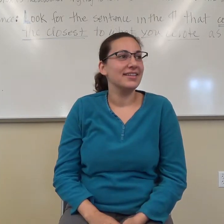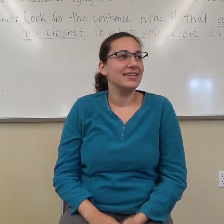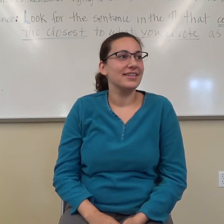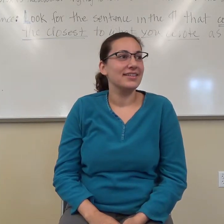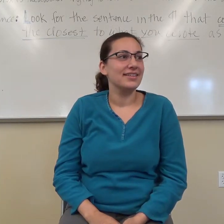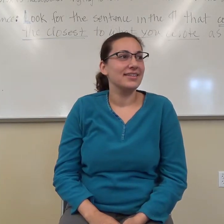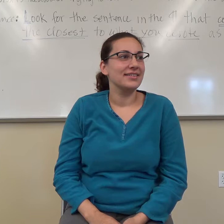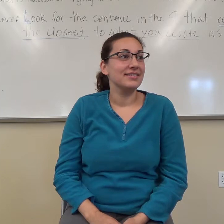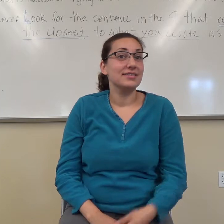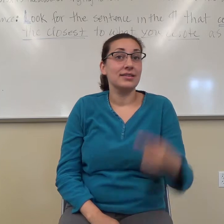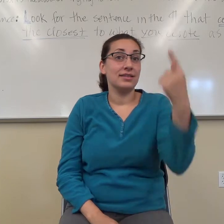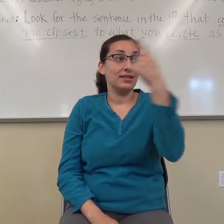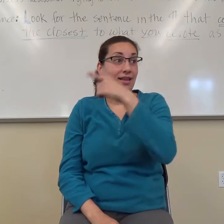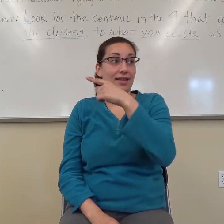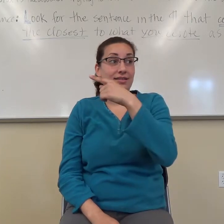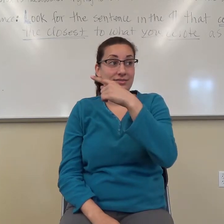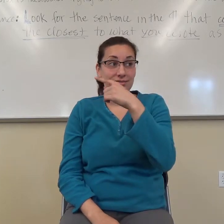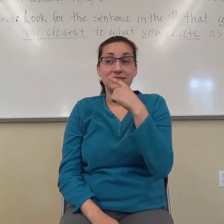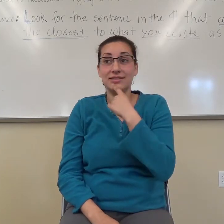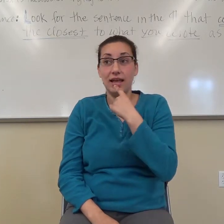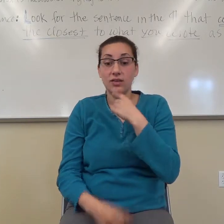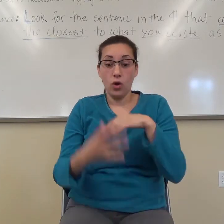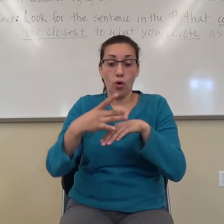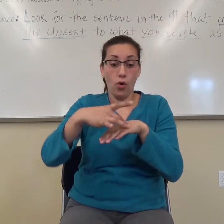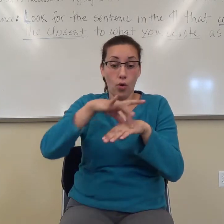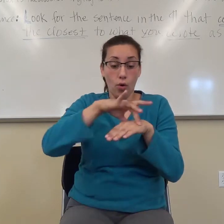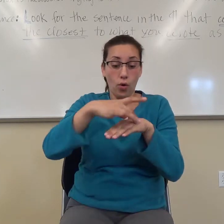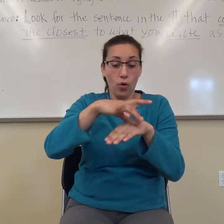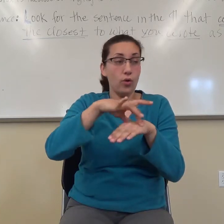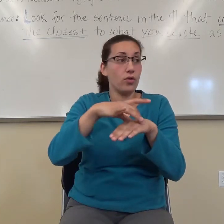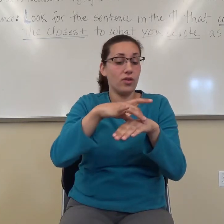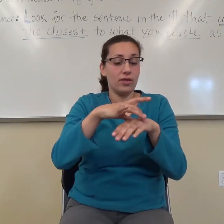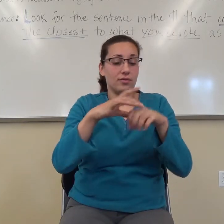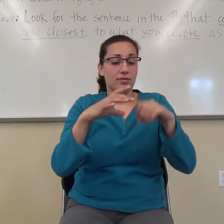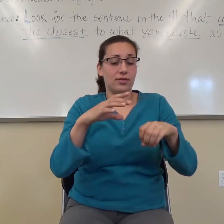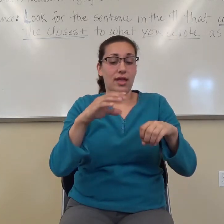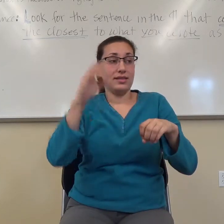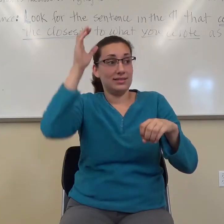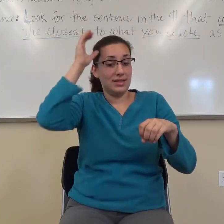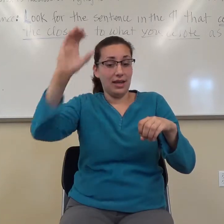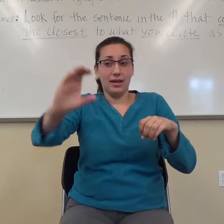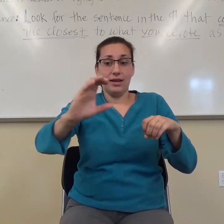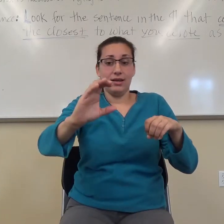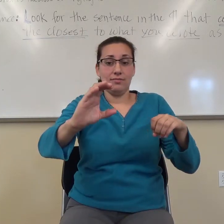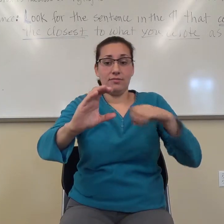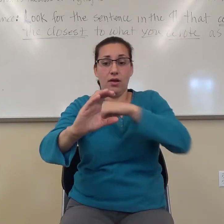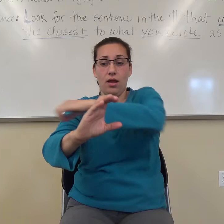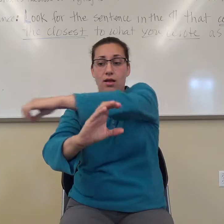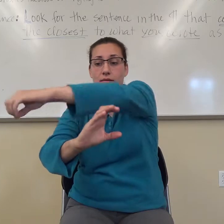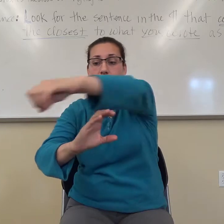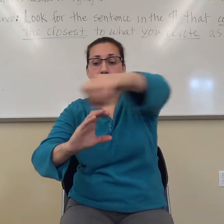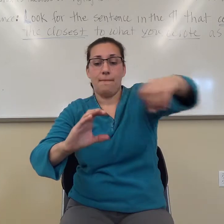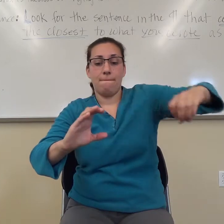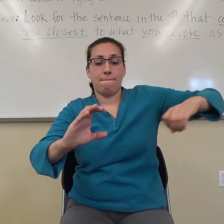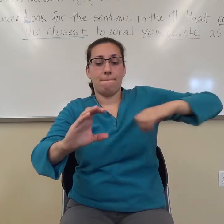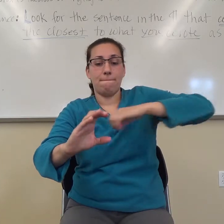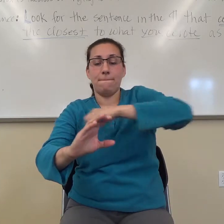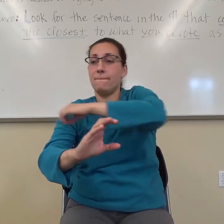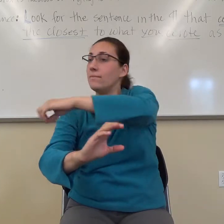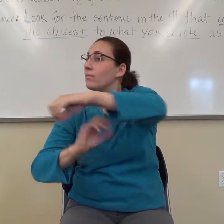He's claiming that the earth revolved around the sun as opposed to the sun moving around